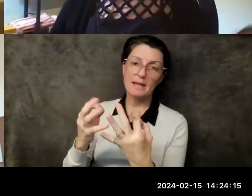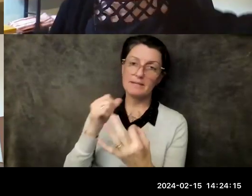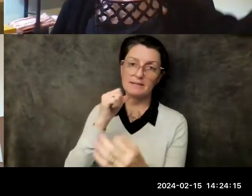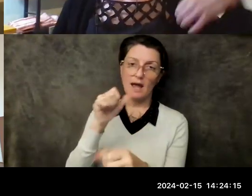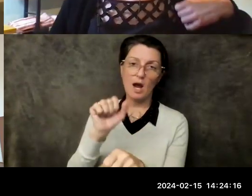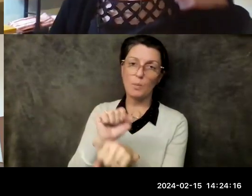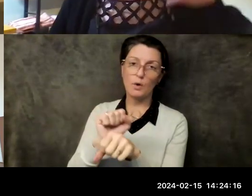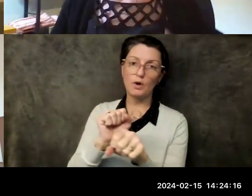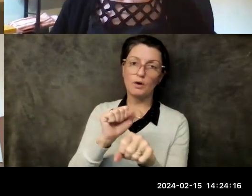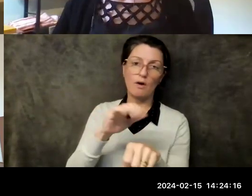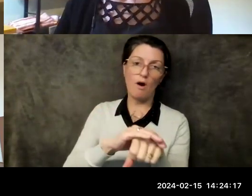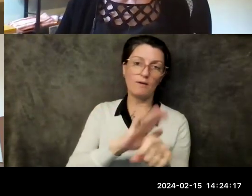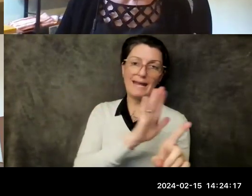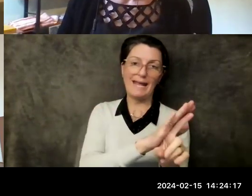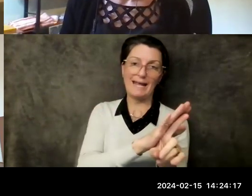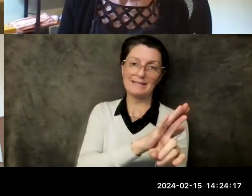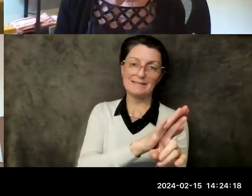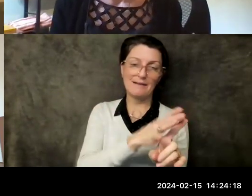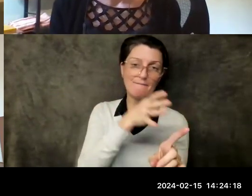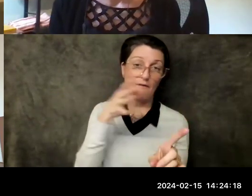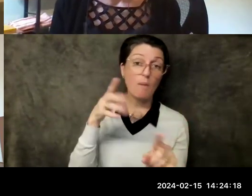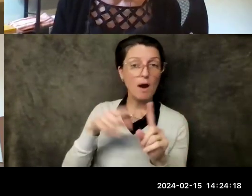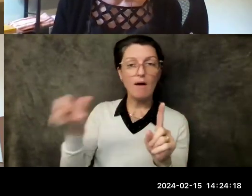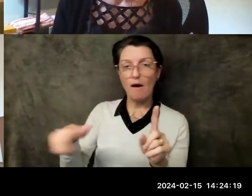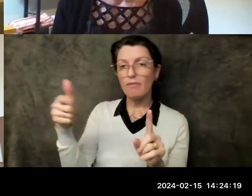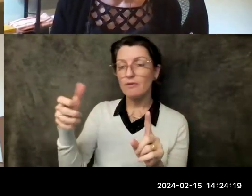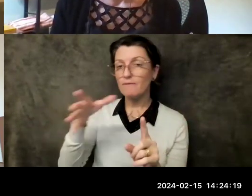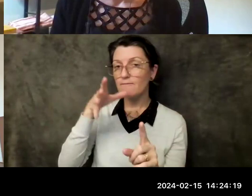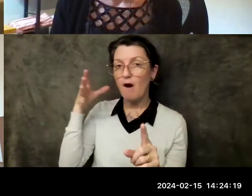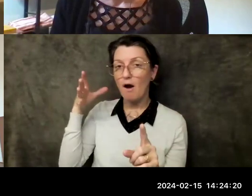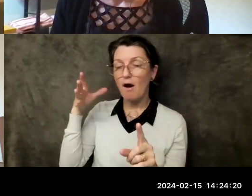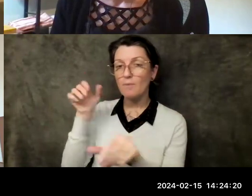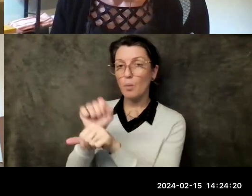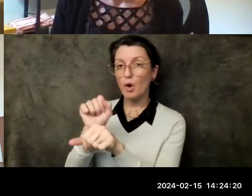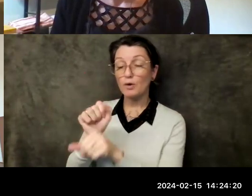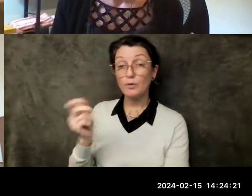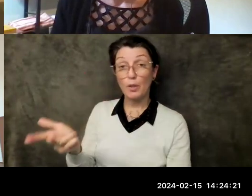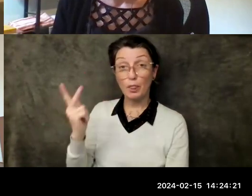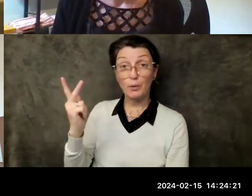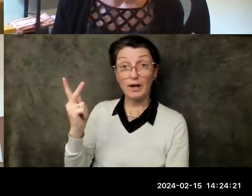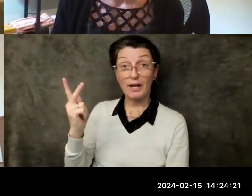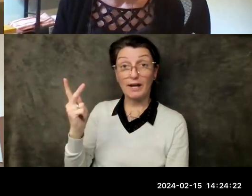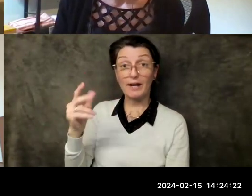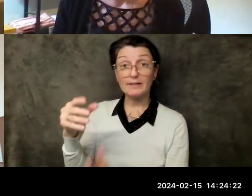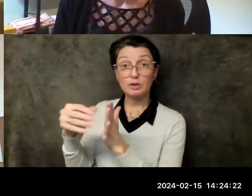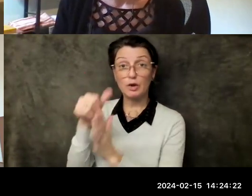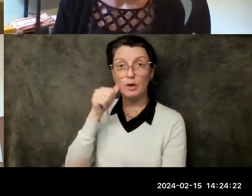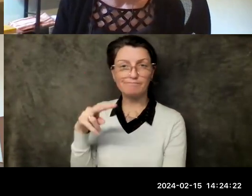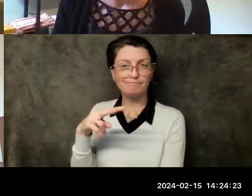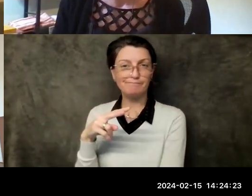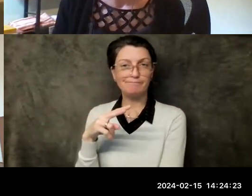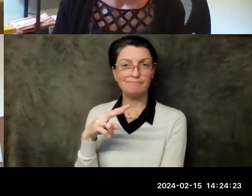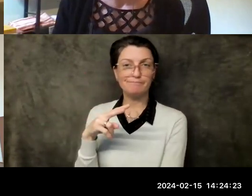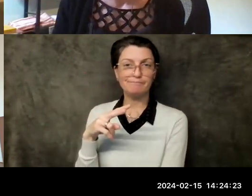on surrounding agricultural farms. So you can just see how they're going to feel having